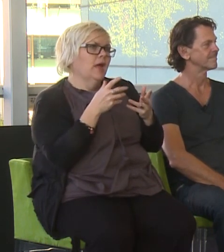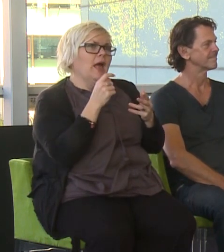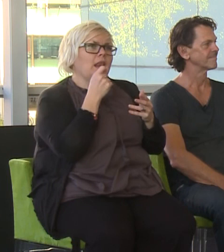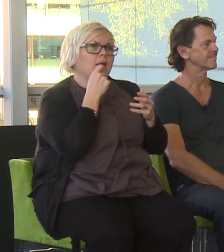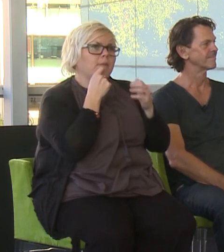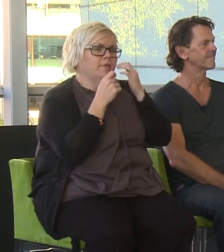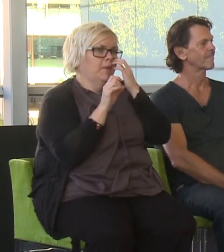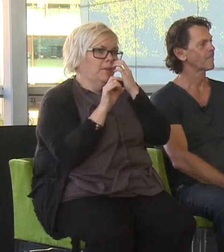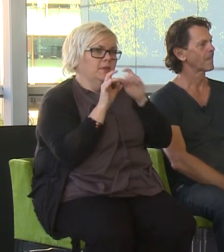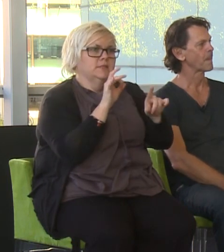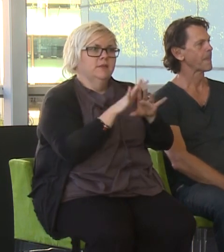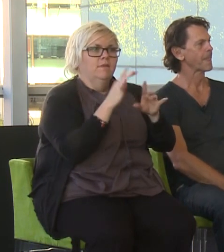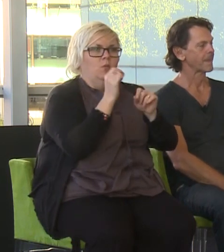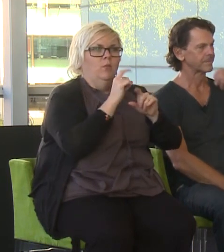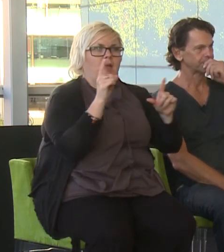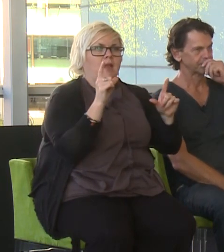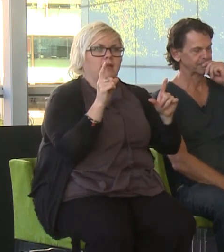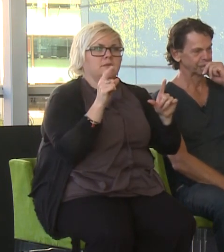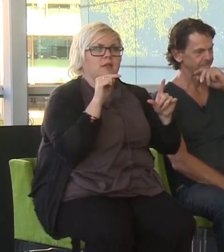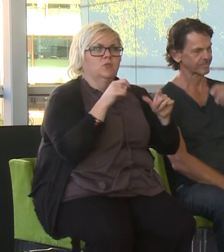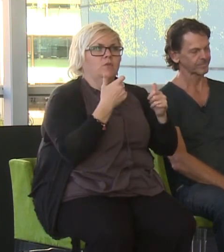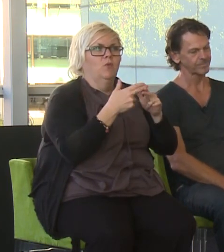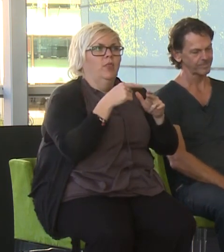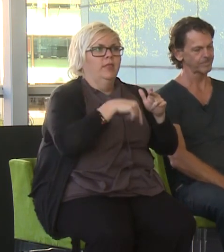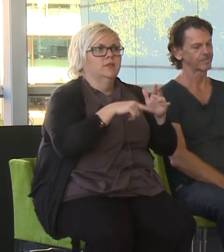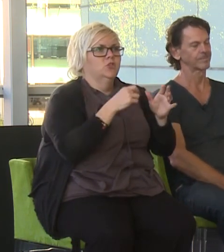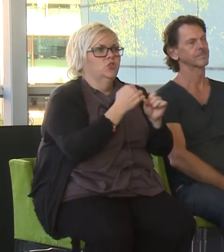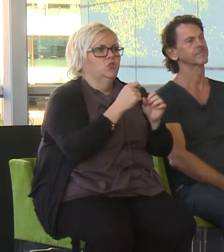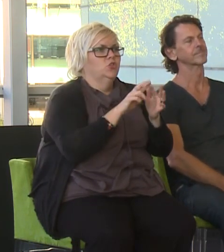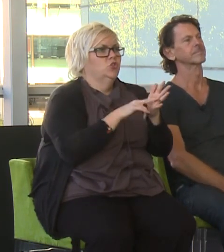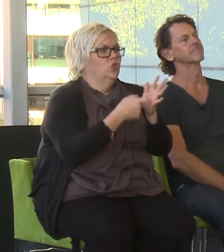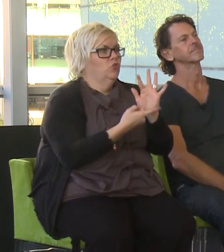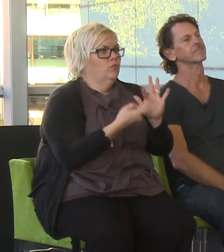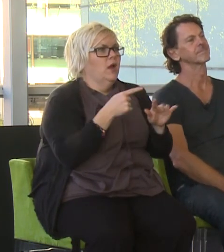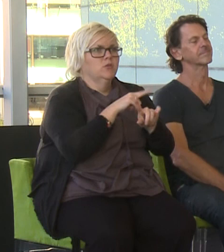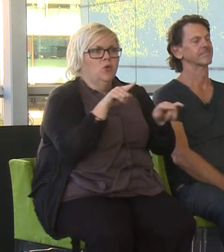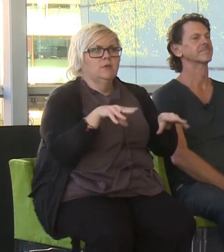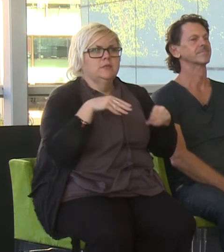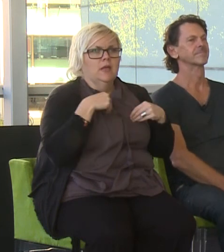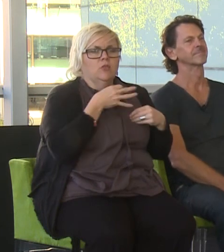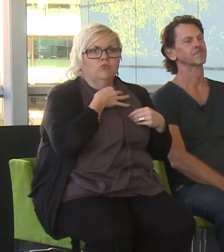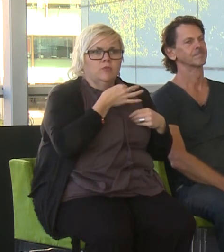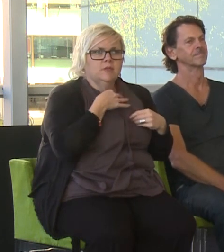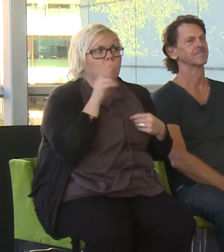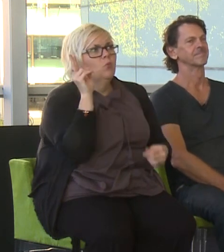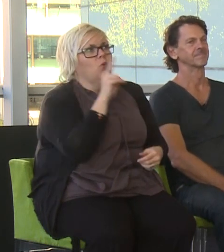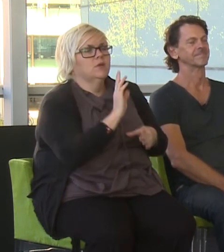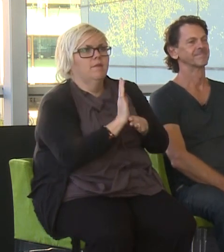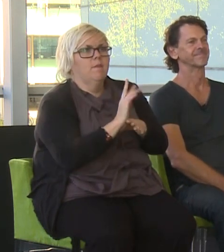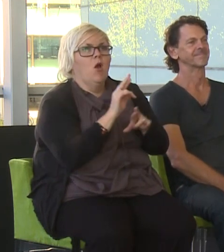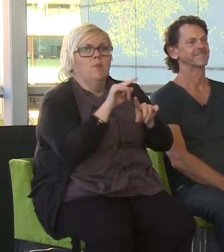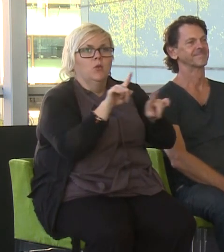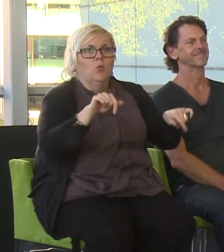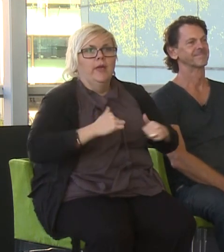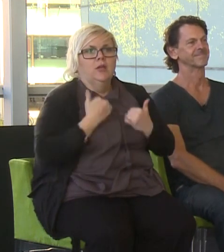of self-awareness that is refreshing to this genre. So take the risk, see the film, and I hope you